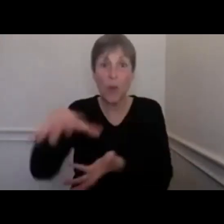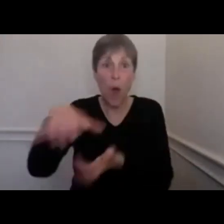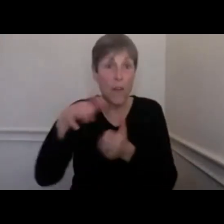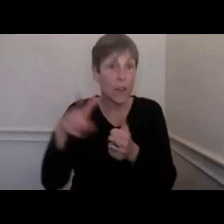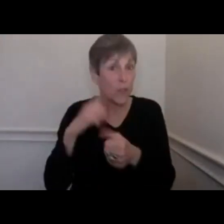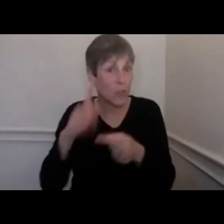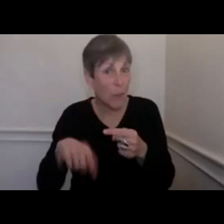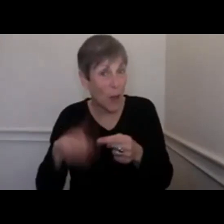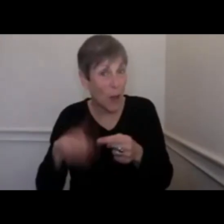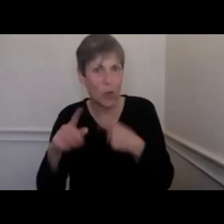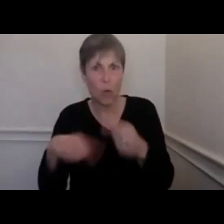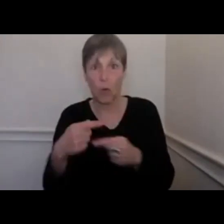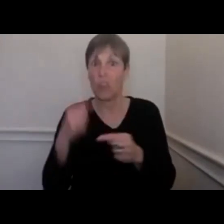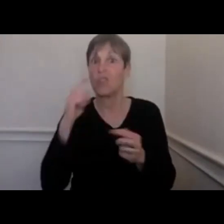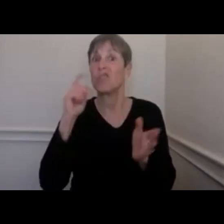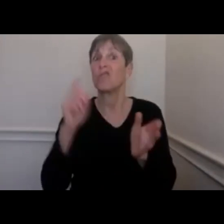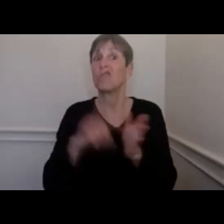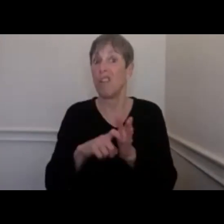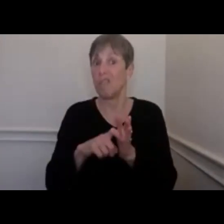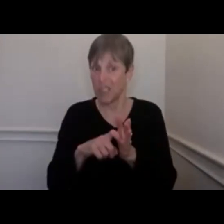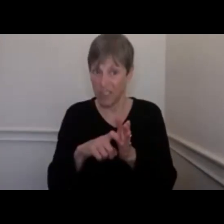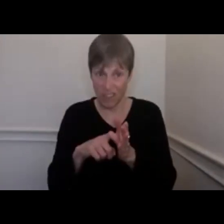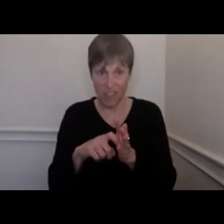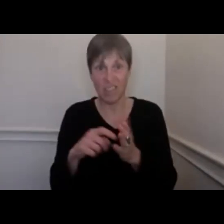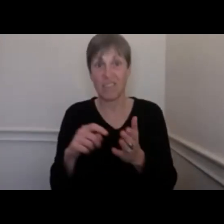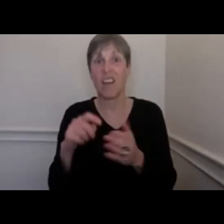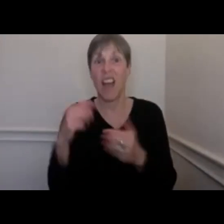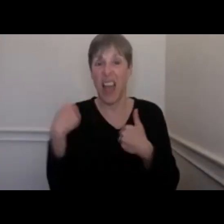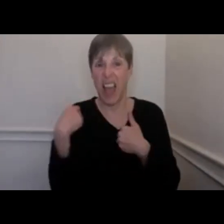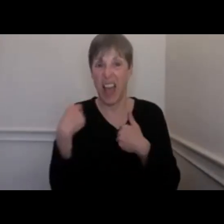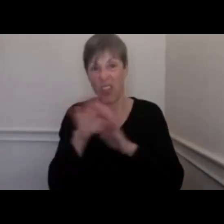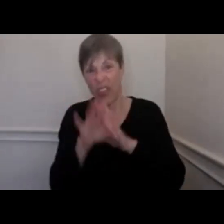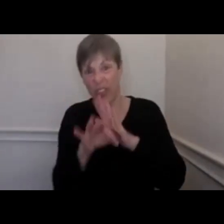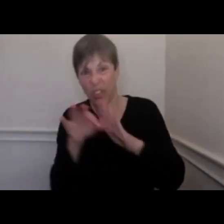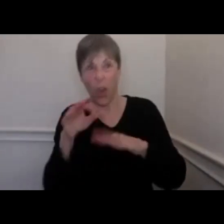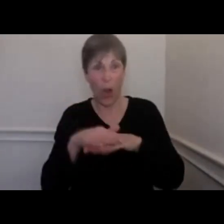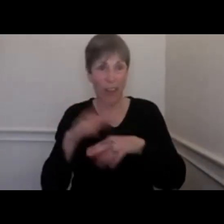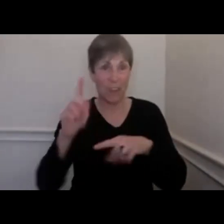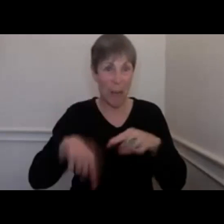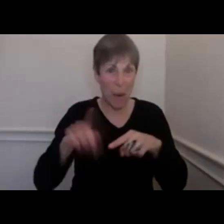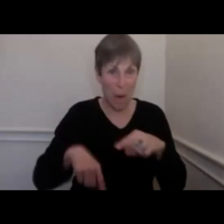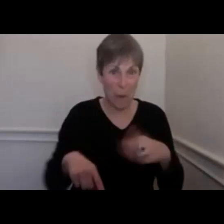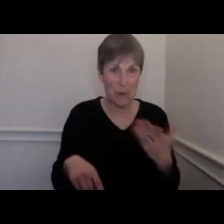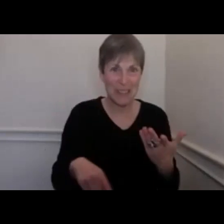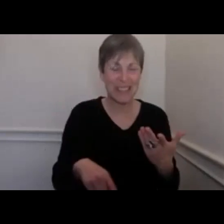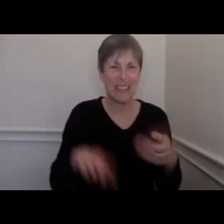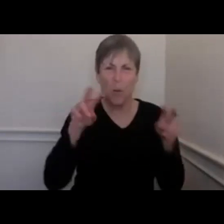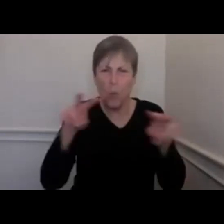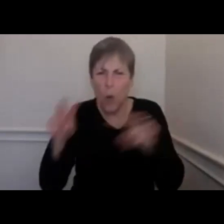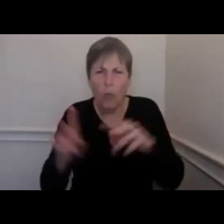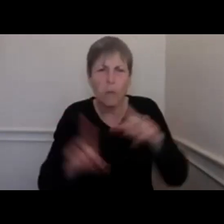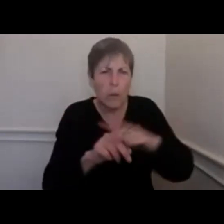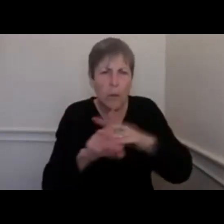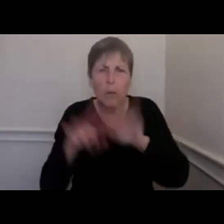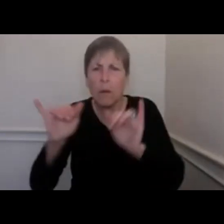notice septorial leaf spot on your tomatoes. So many ways to watch for patterns, and we call